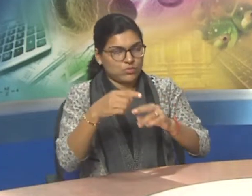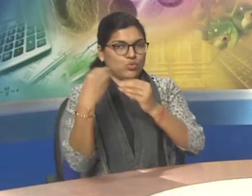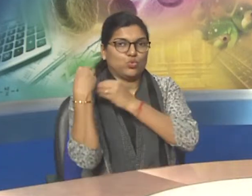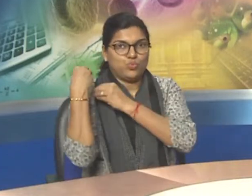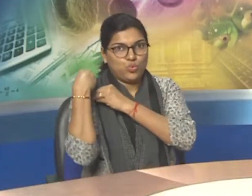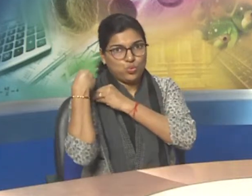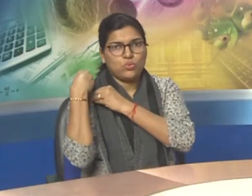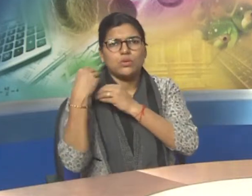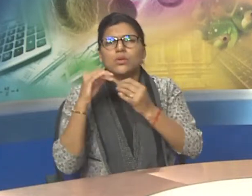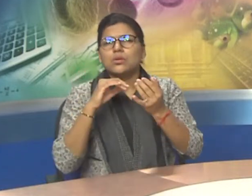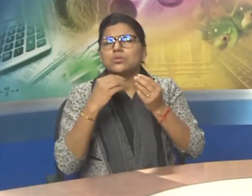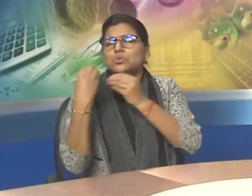of the second law.